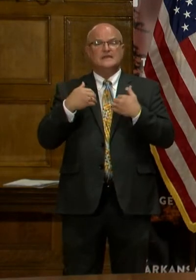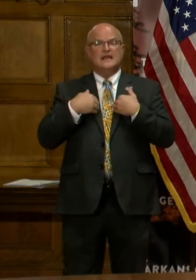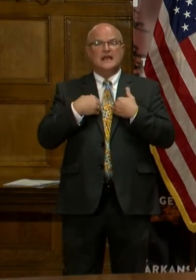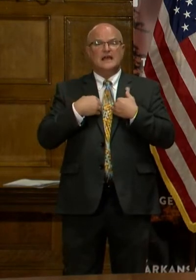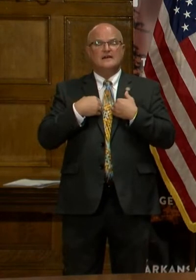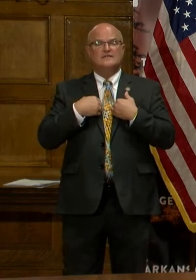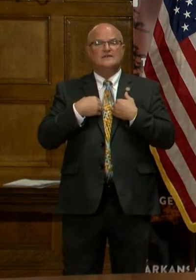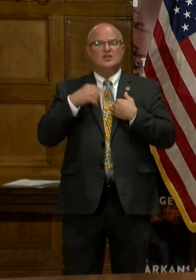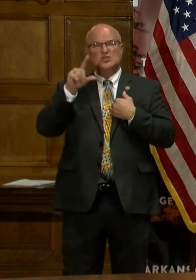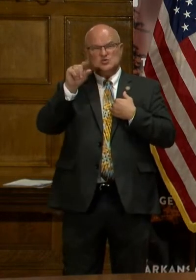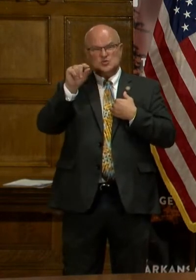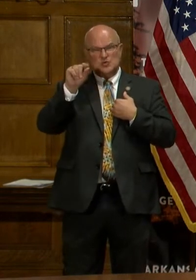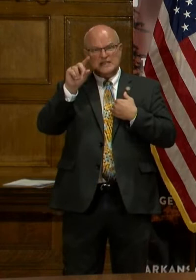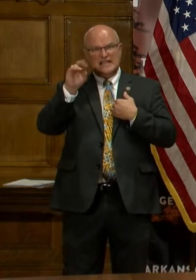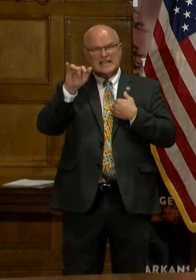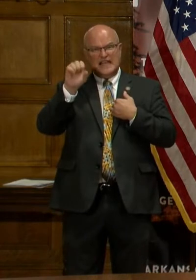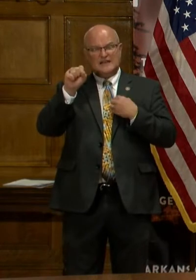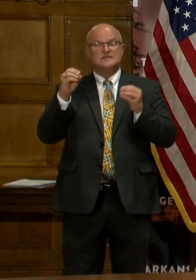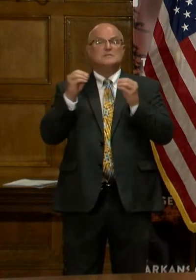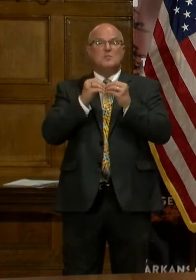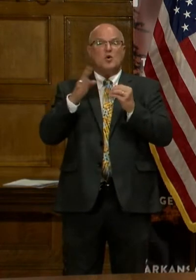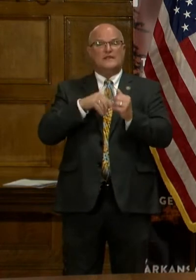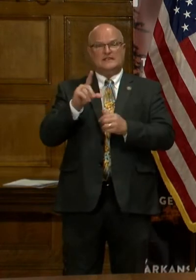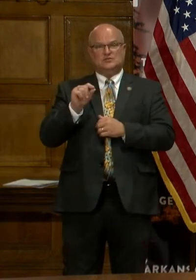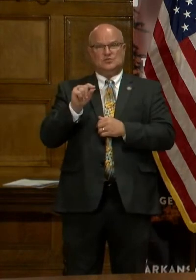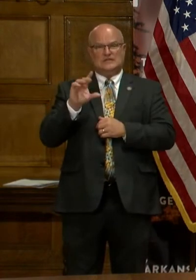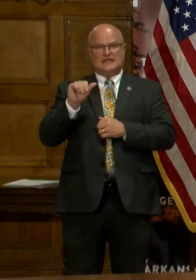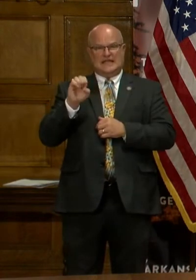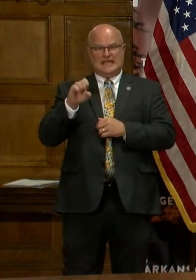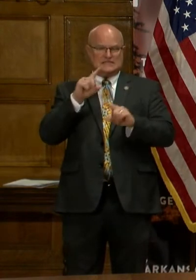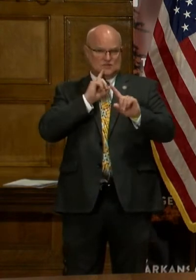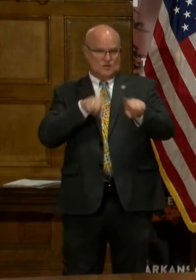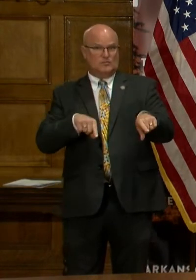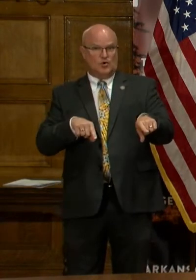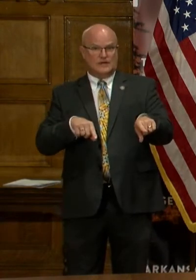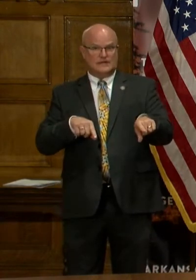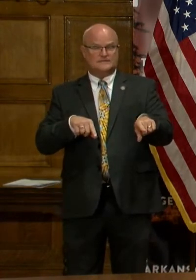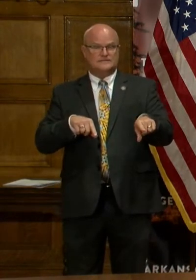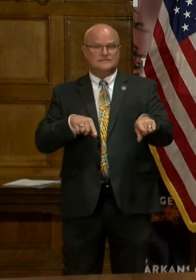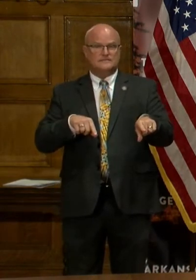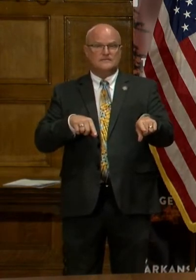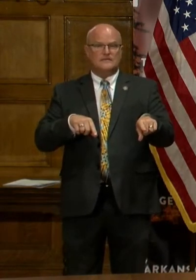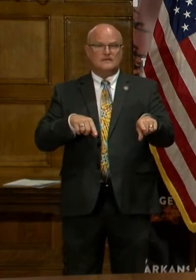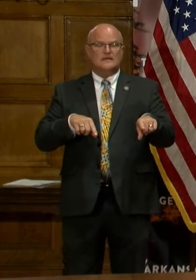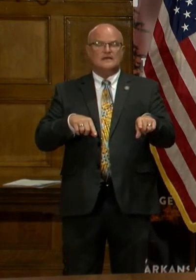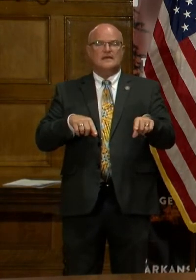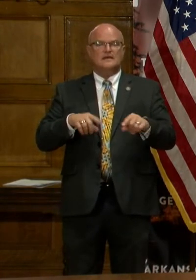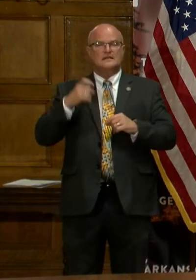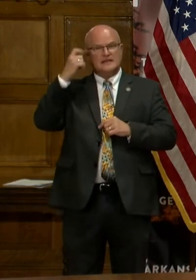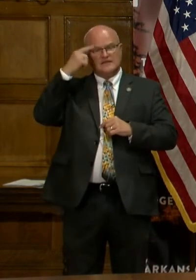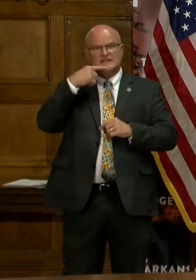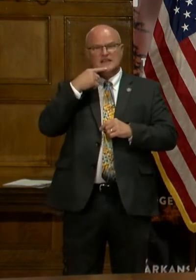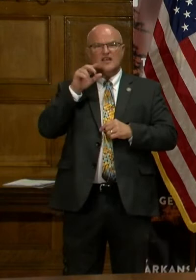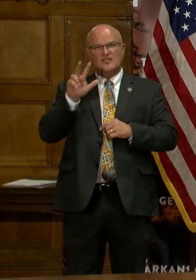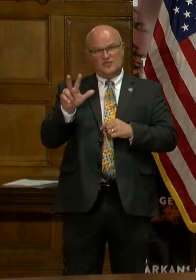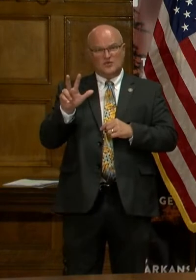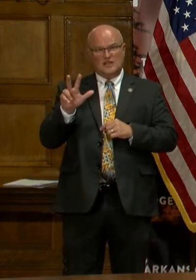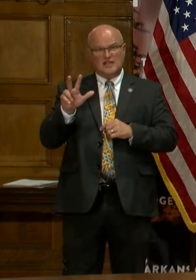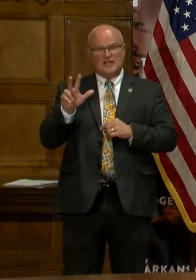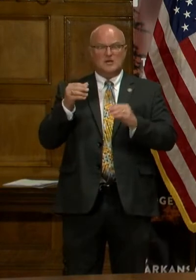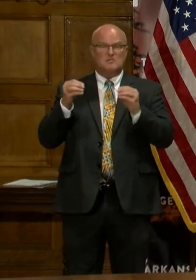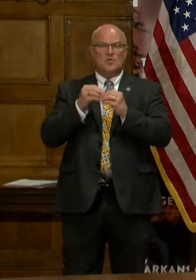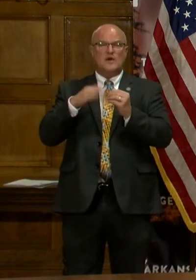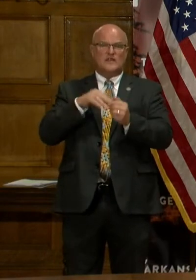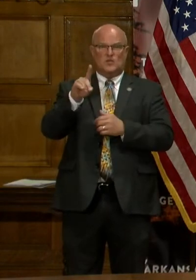have 20 counties now that are over 20 cases reported, and as mentioned by the governor, 3 of these are